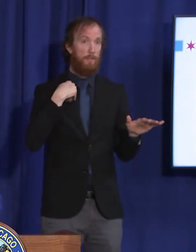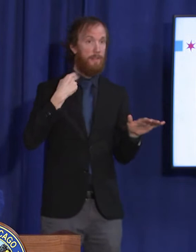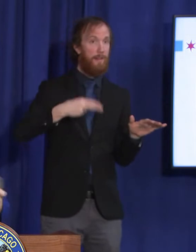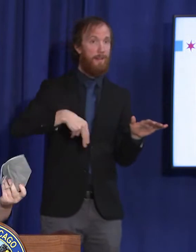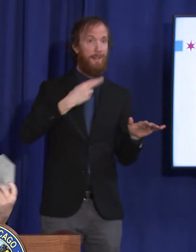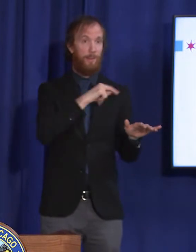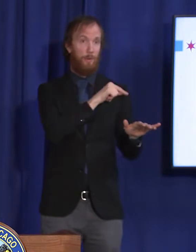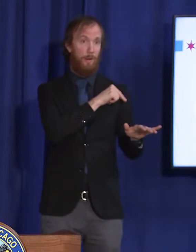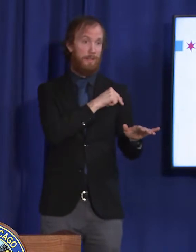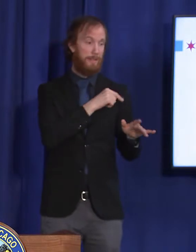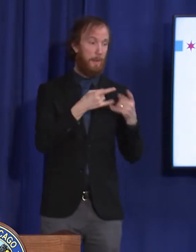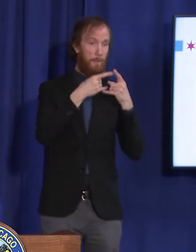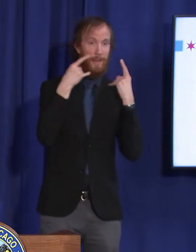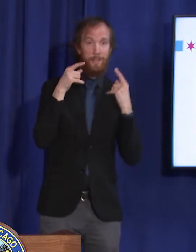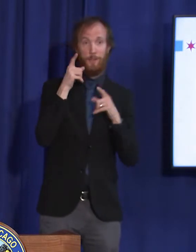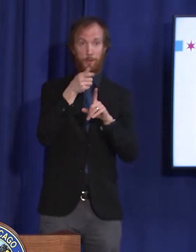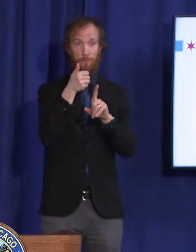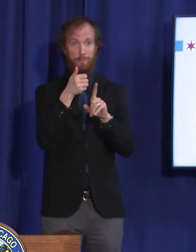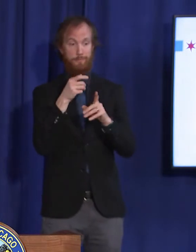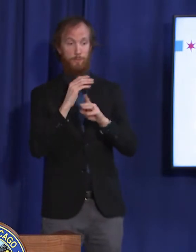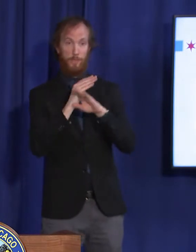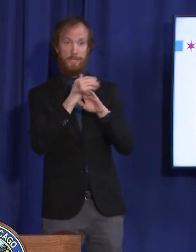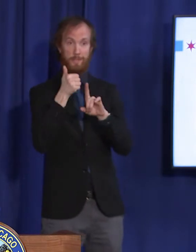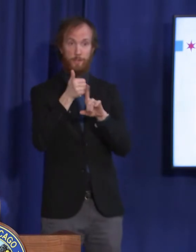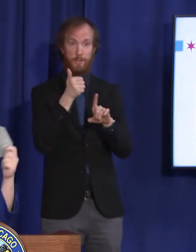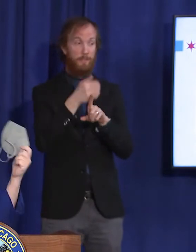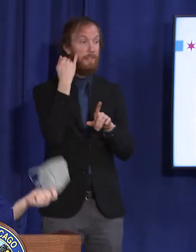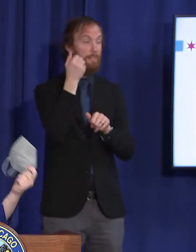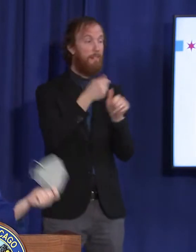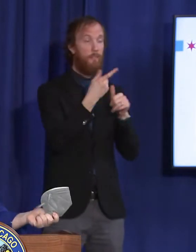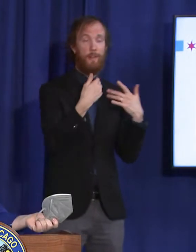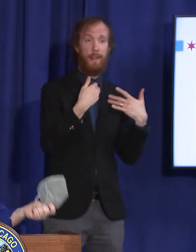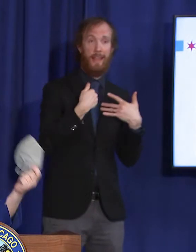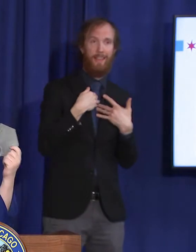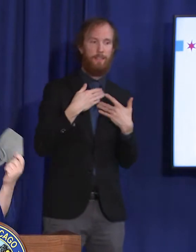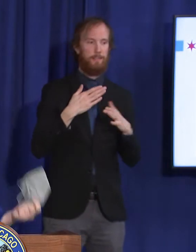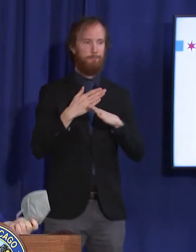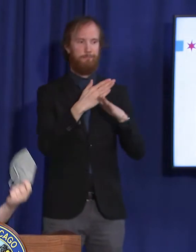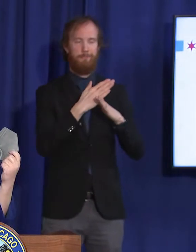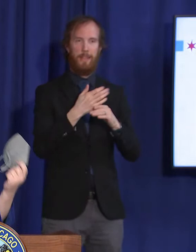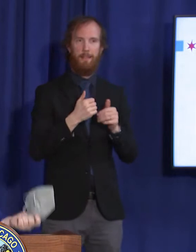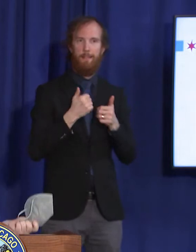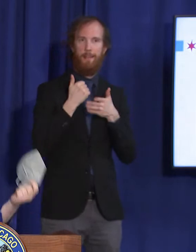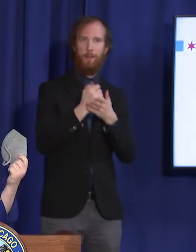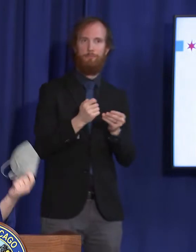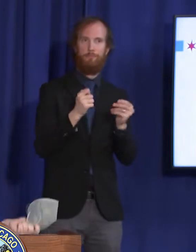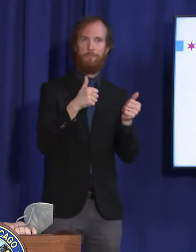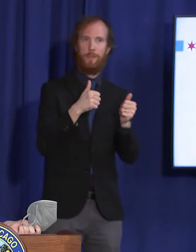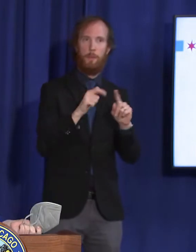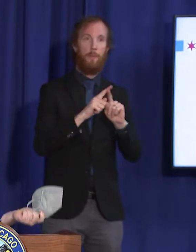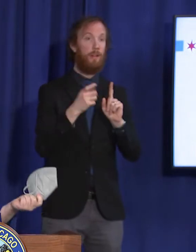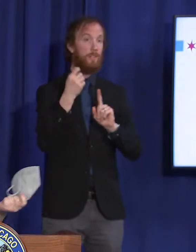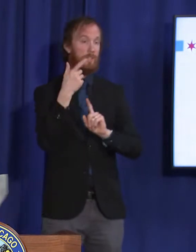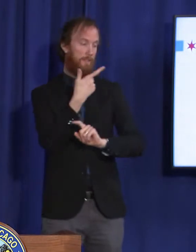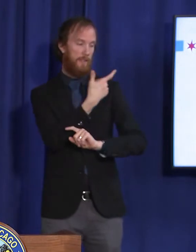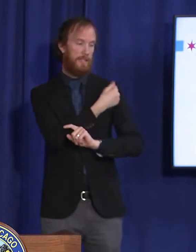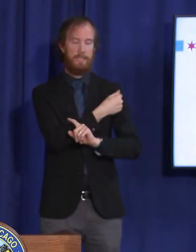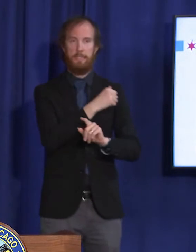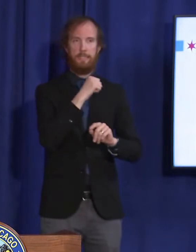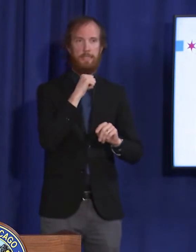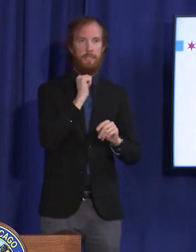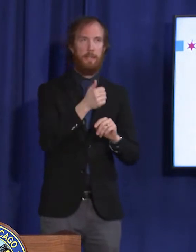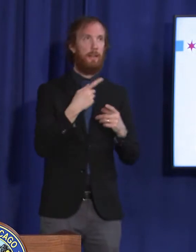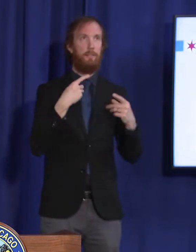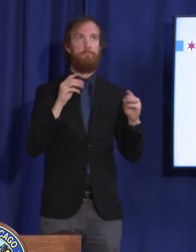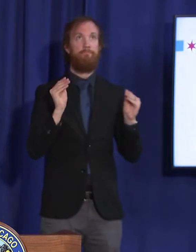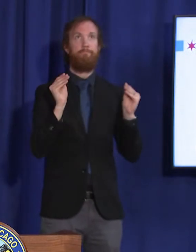some protection. If everybody's wearing a mask, that takes effect right away. A vaccine does not take effect right away. So it is too